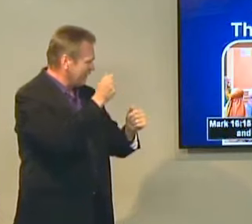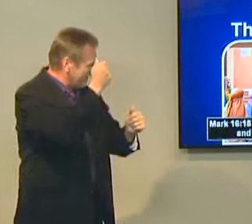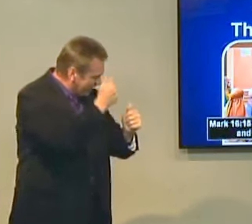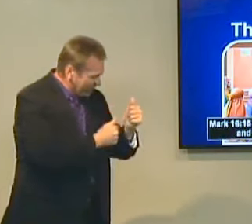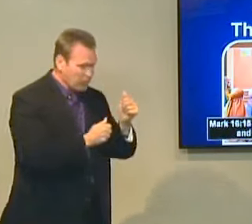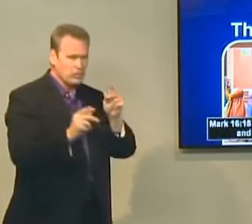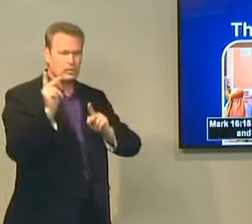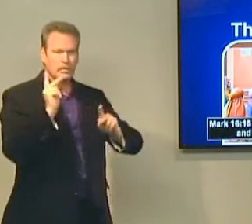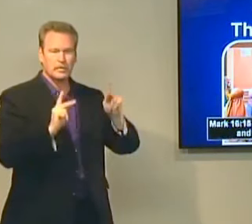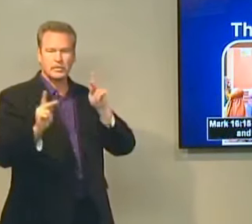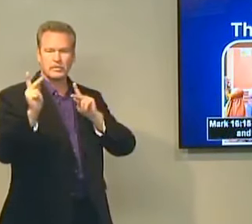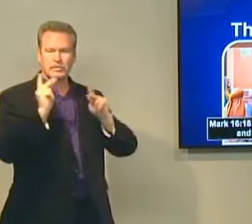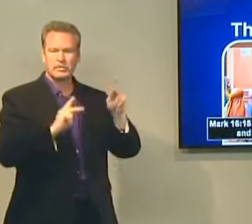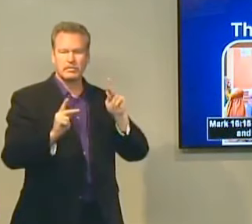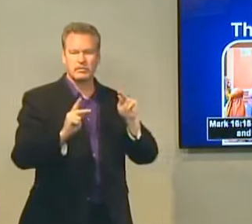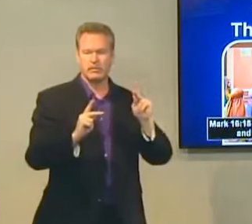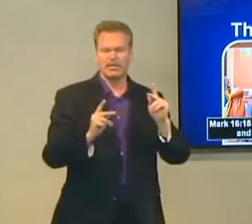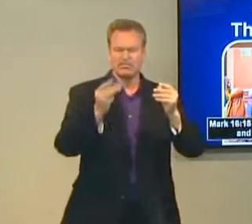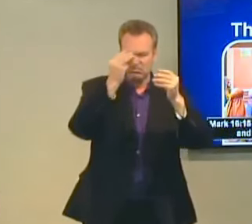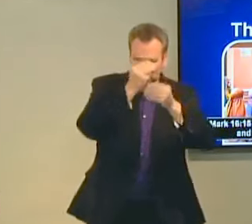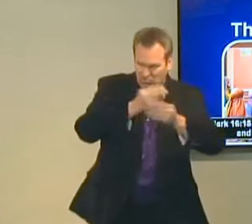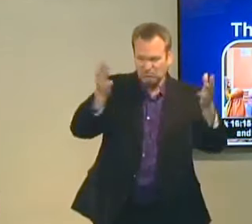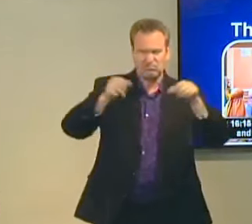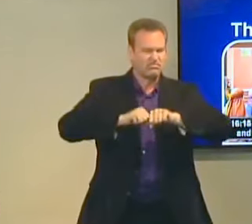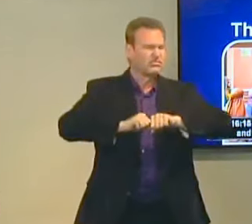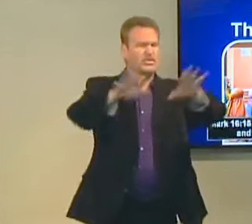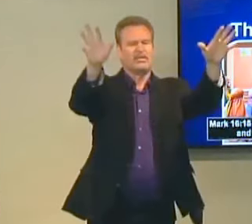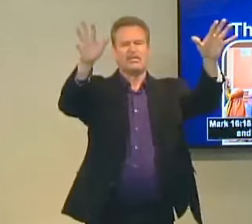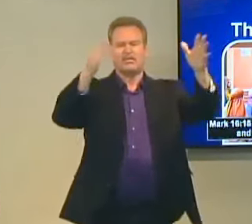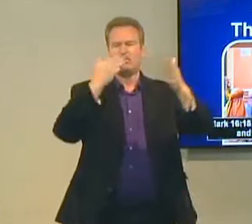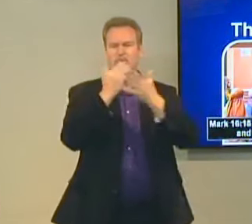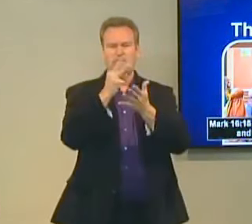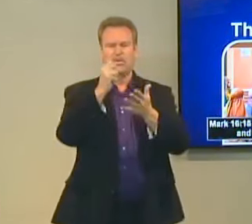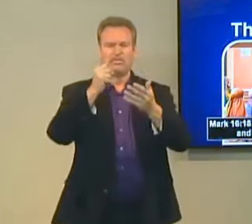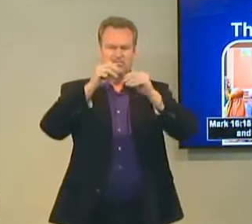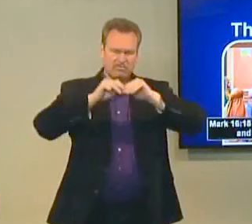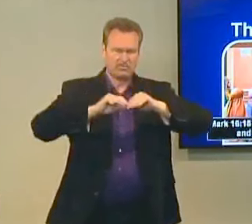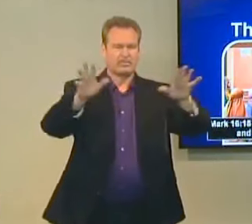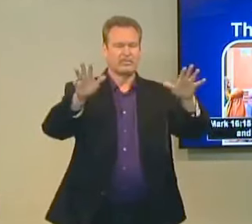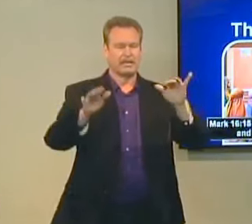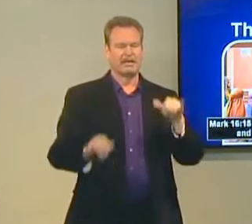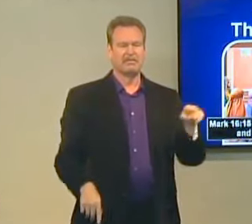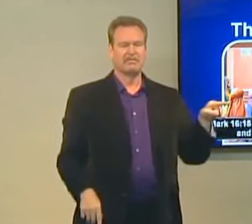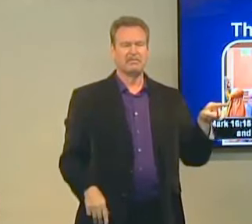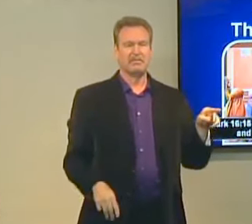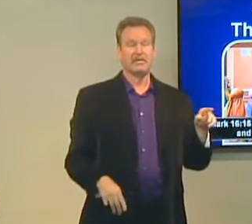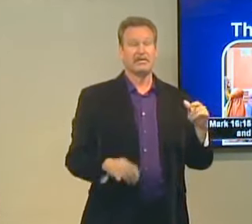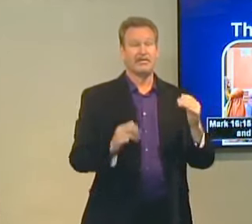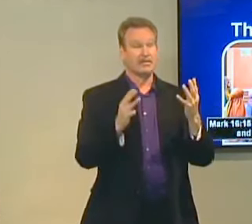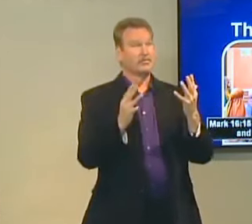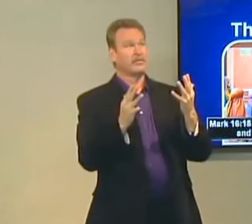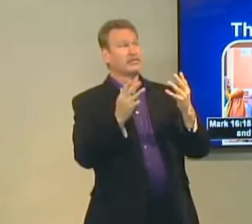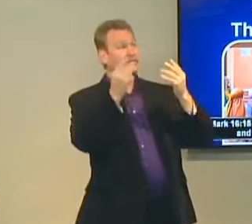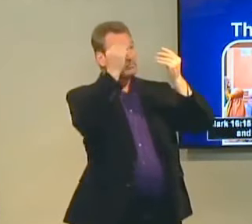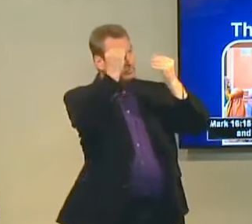announce. The good news. To the people. Tell the gospel. To the people. Spread the people. Spread the gospel. Out to the